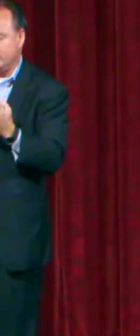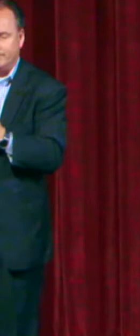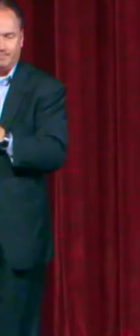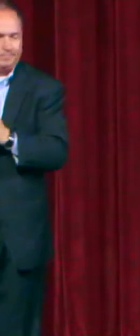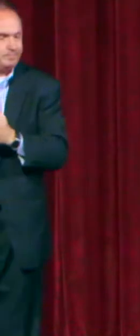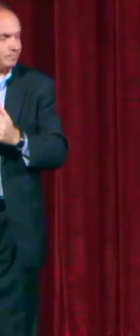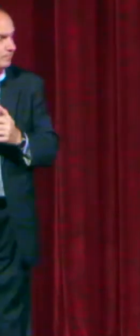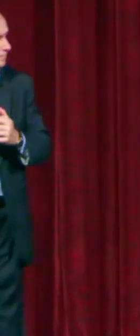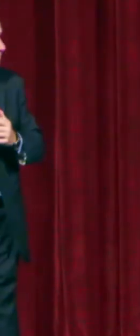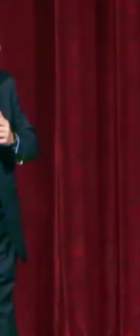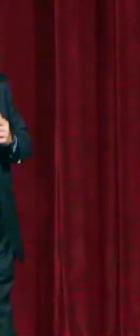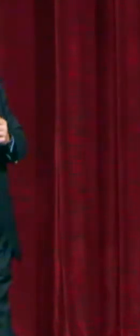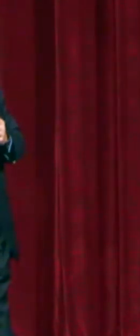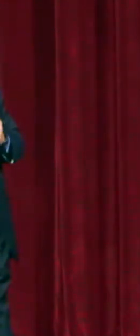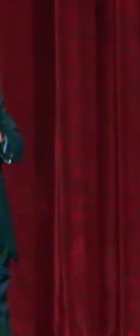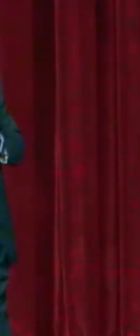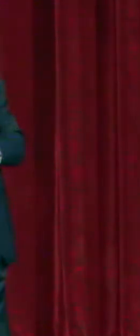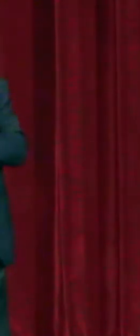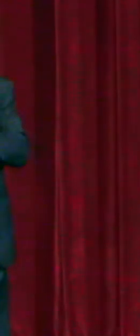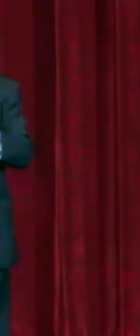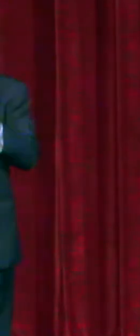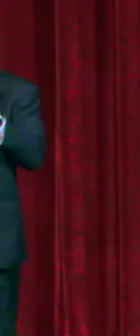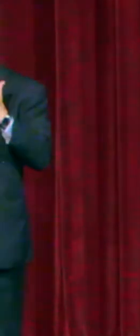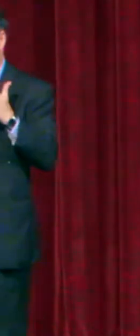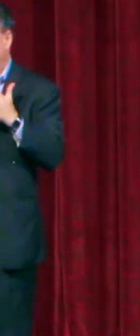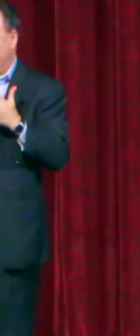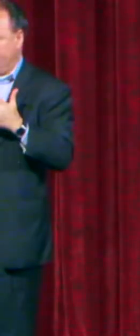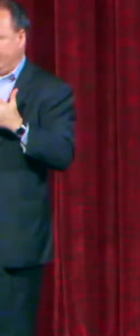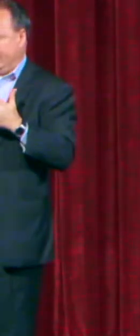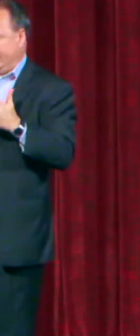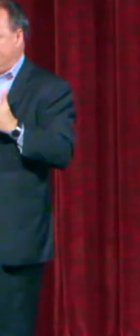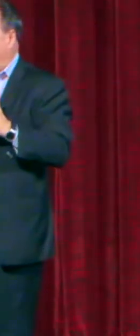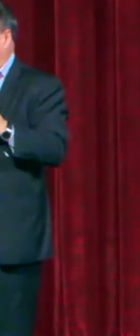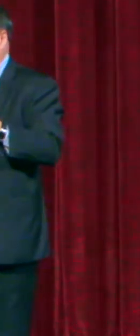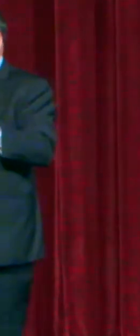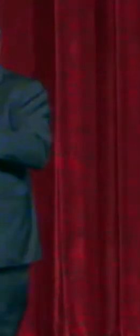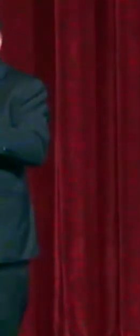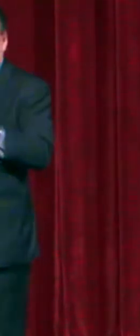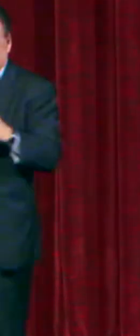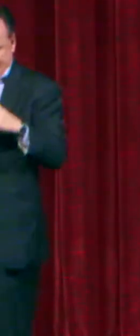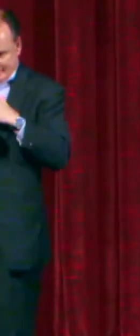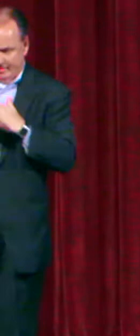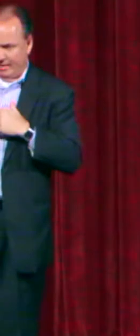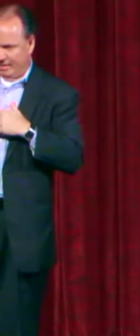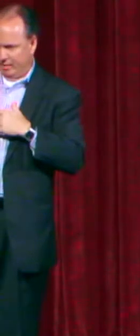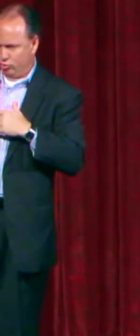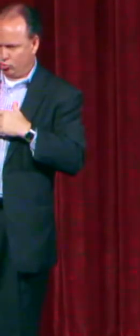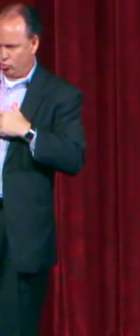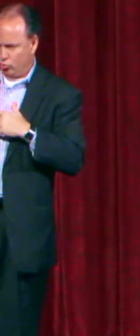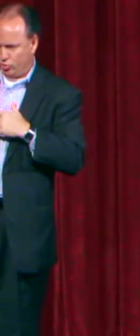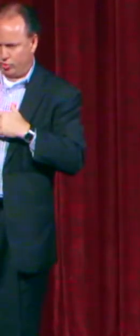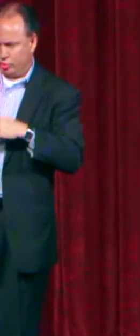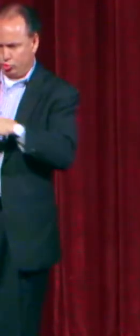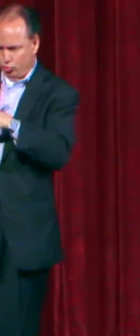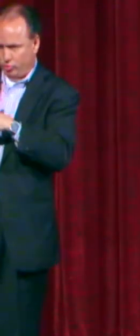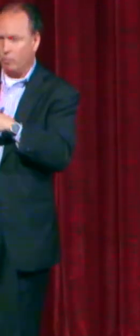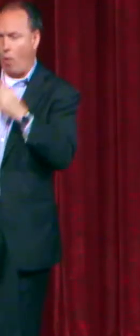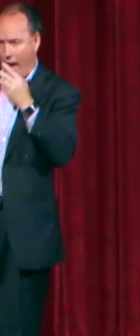them. An intruder drill, that will be one of the ones that would be added to our drills.